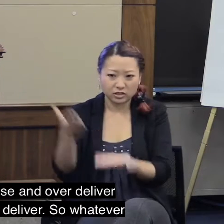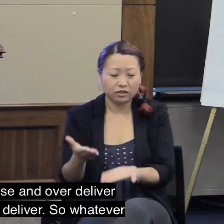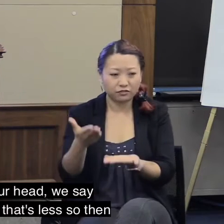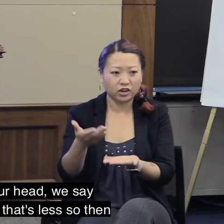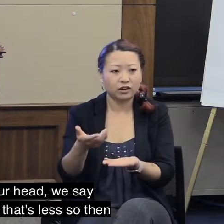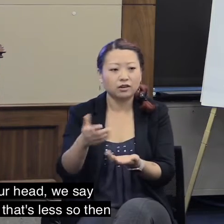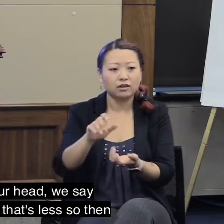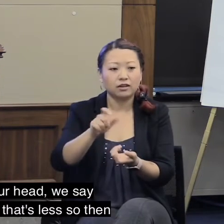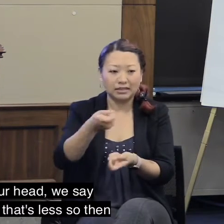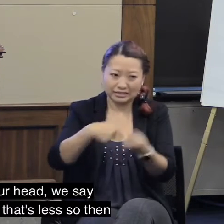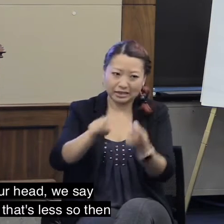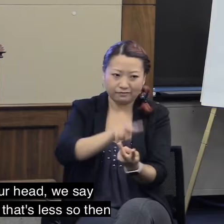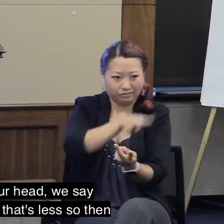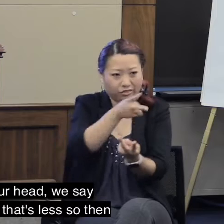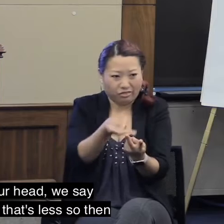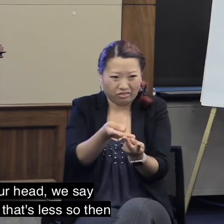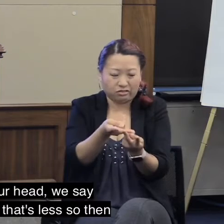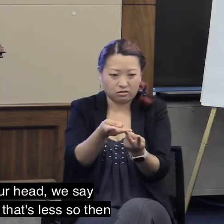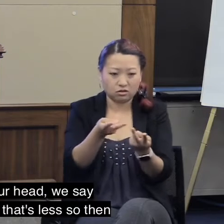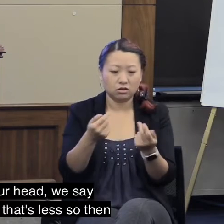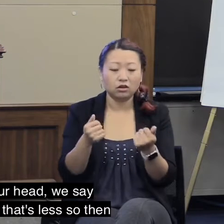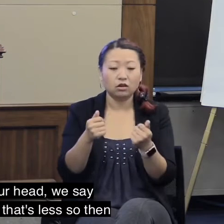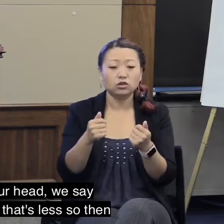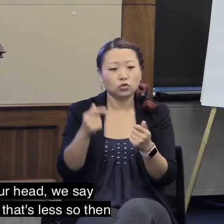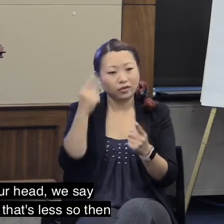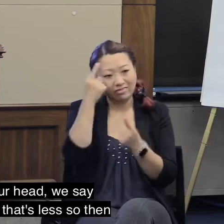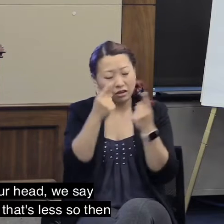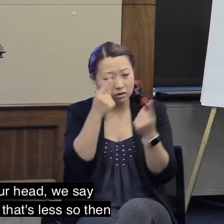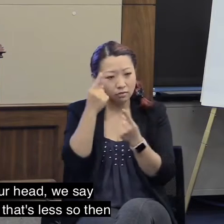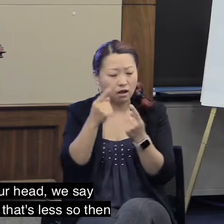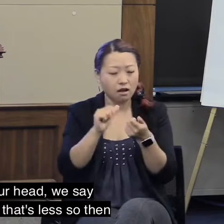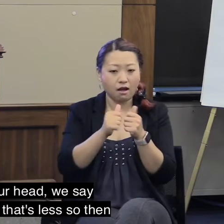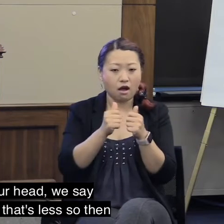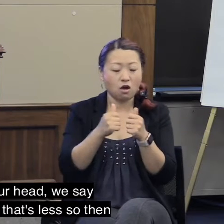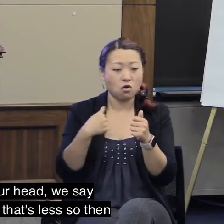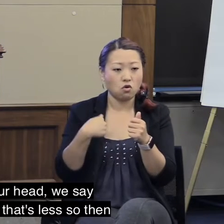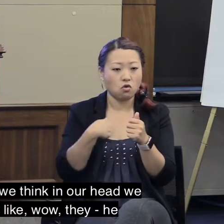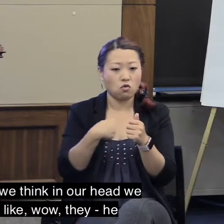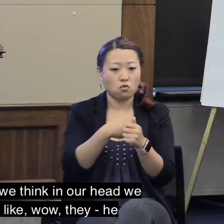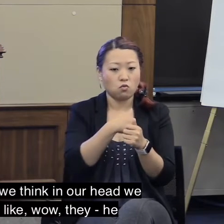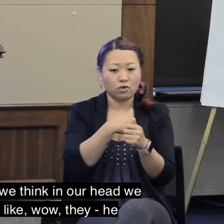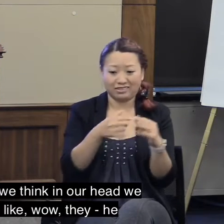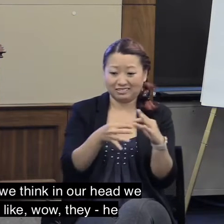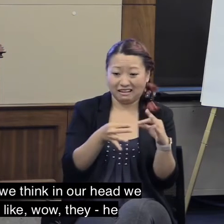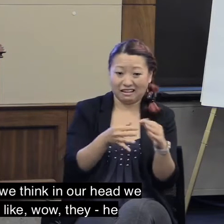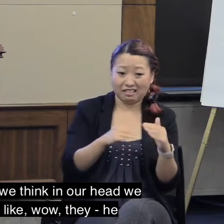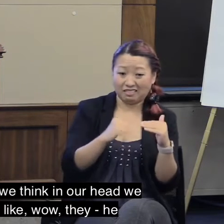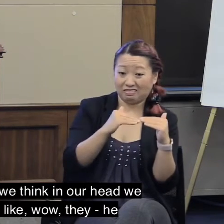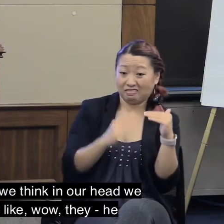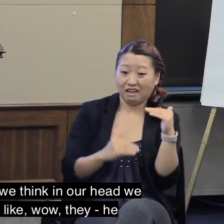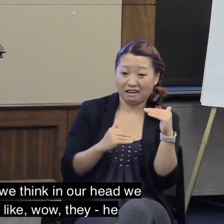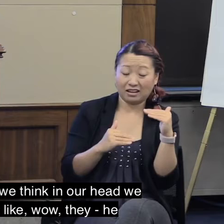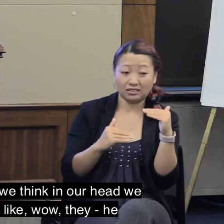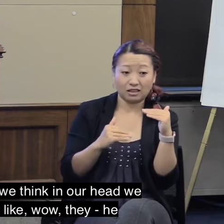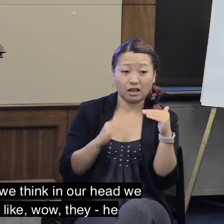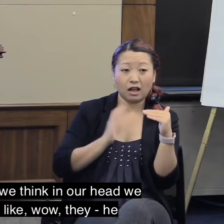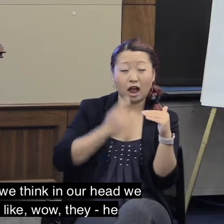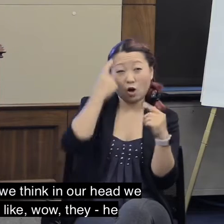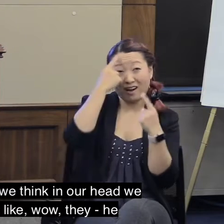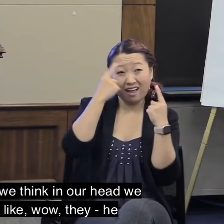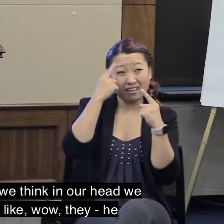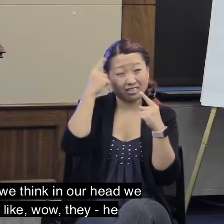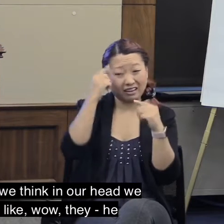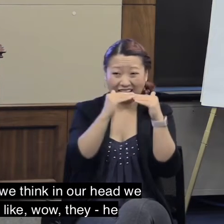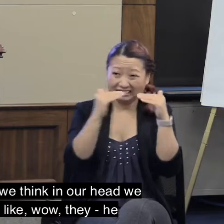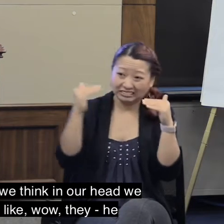So whatever we think we can do in our head, we say to those people something that's less, so then when we actually achieve what we think in our head we can do, then